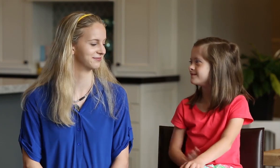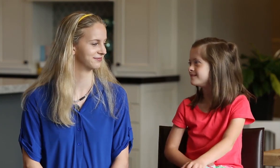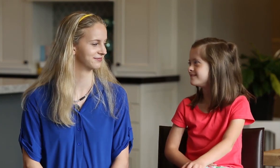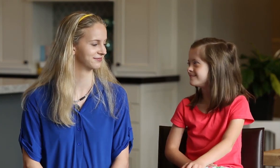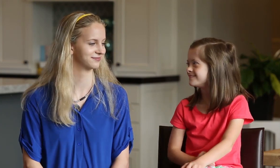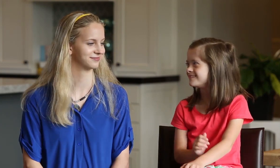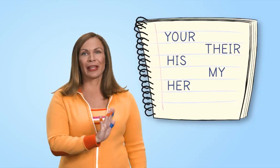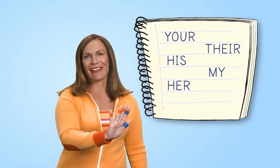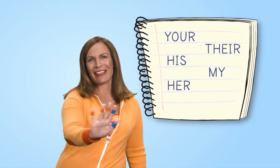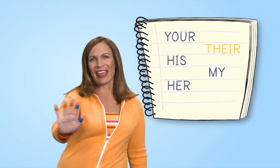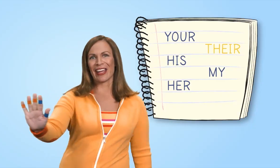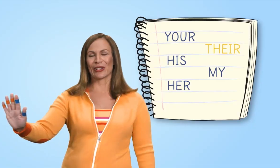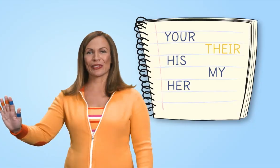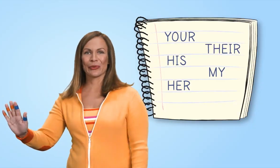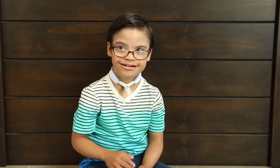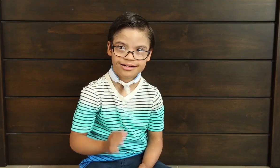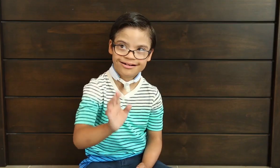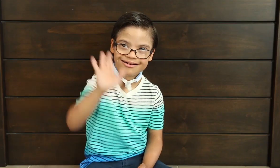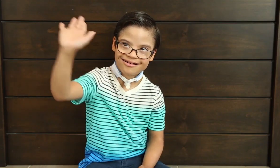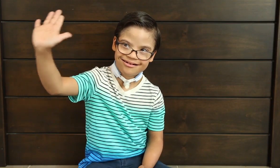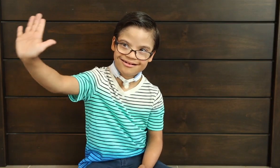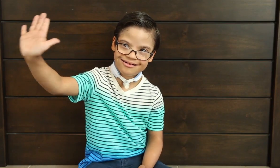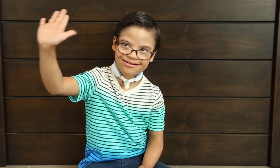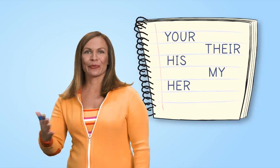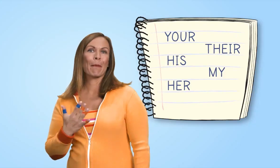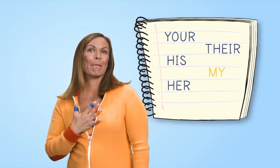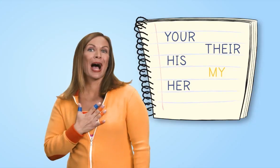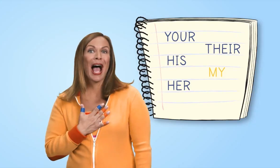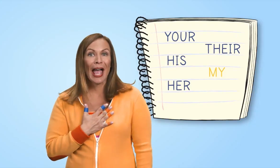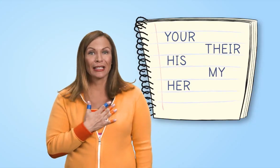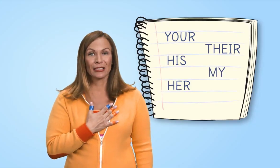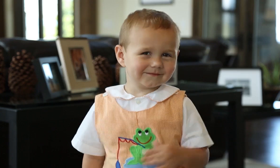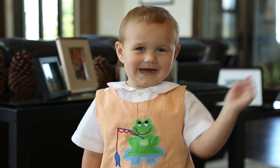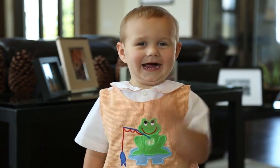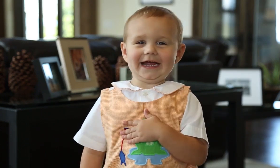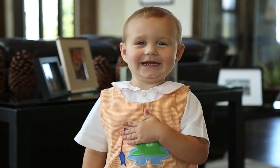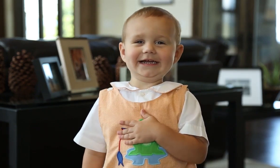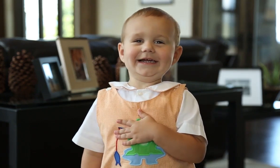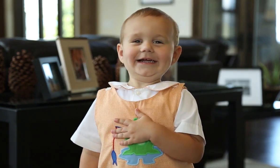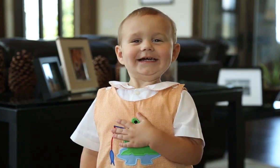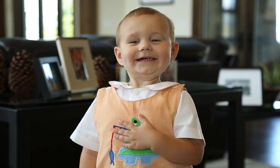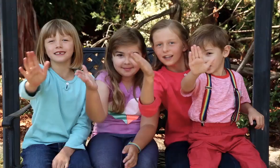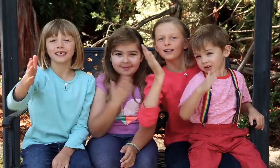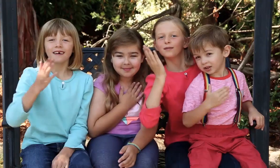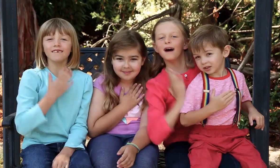Her. Their. Their. My. My.